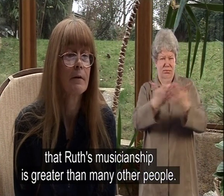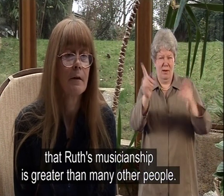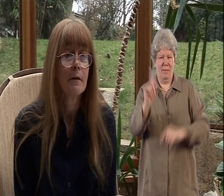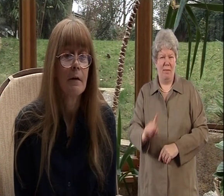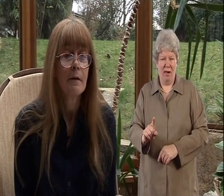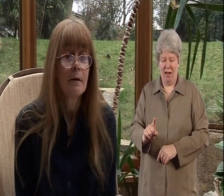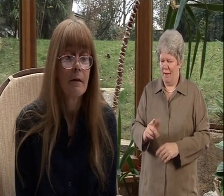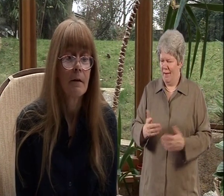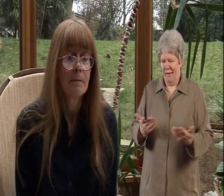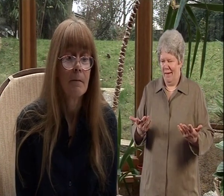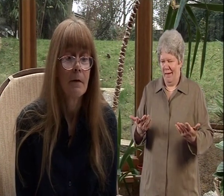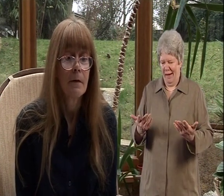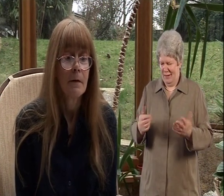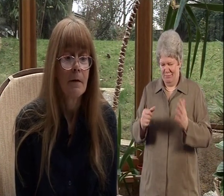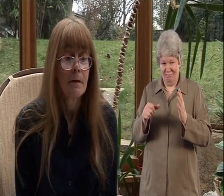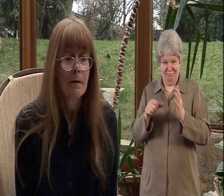people.